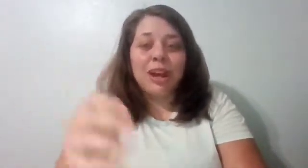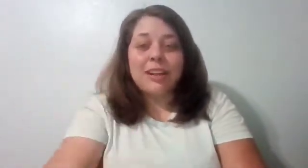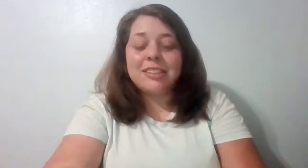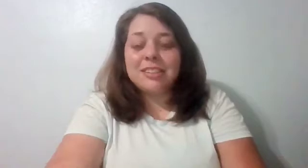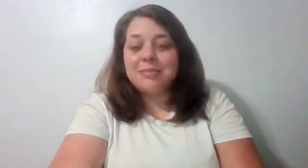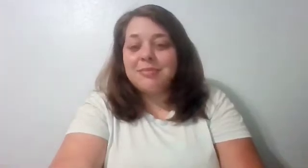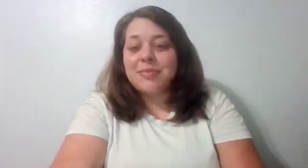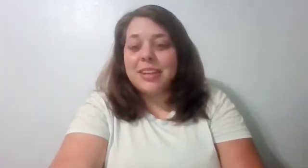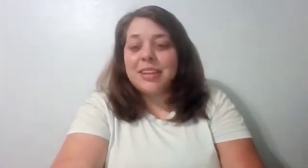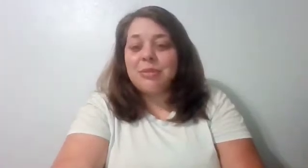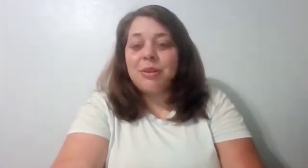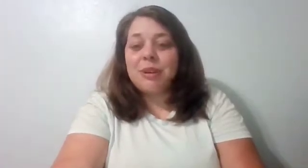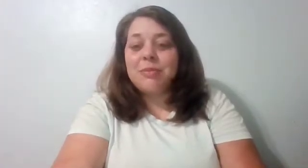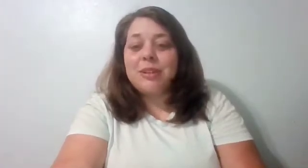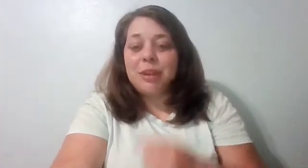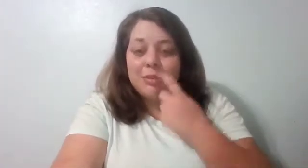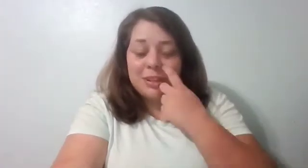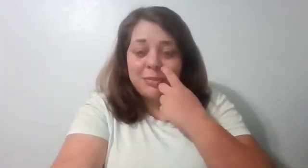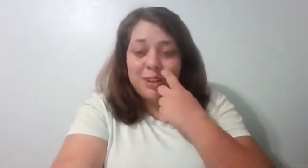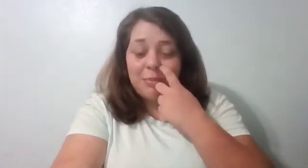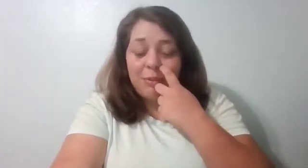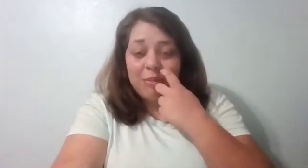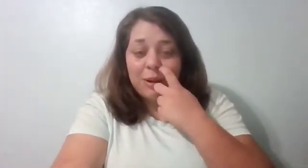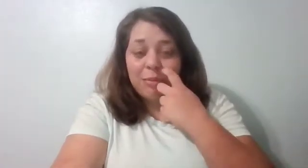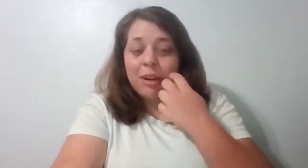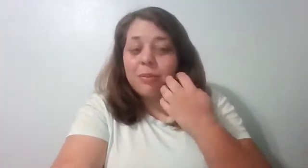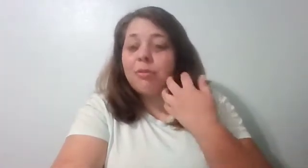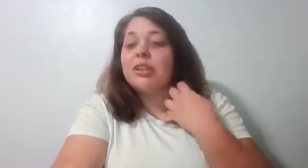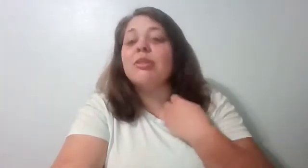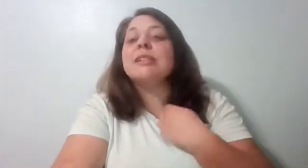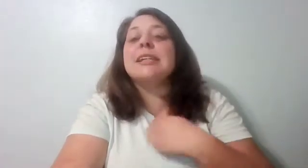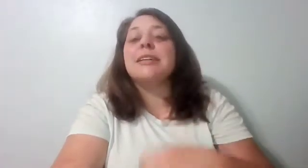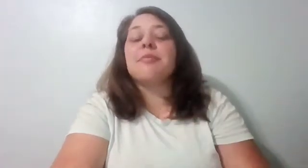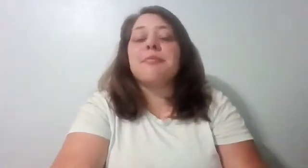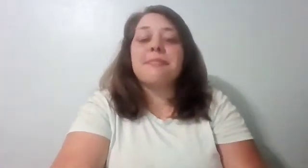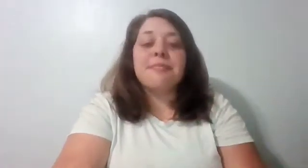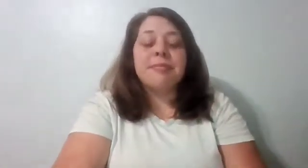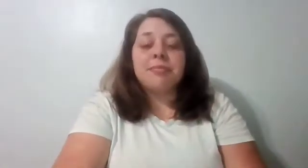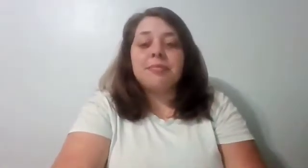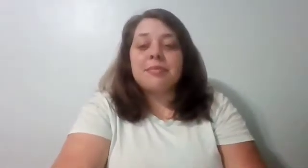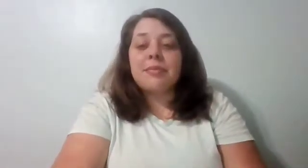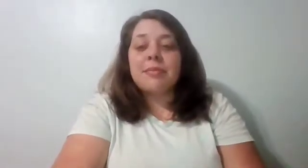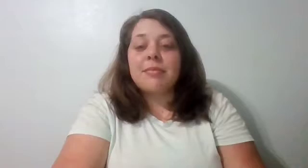with your hands. And that's what we're going to be doing with this book, Brown Bear, What Do You See?